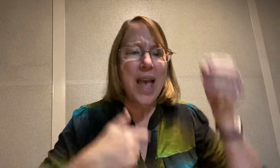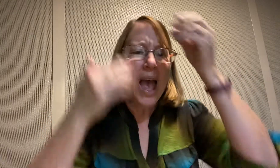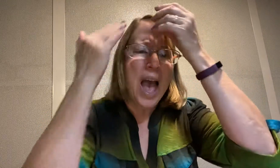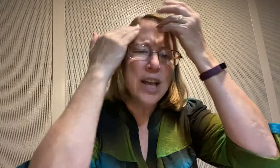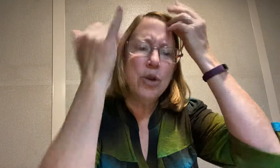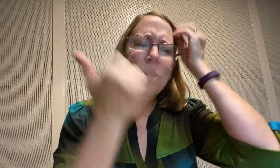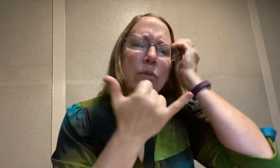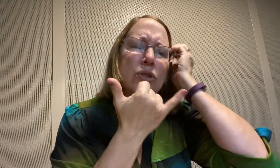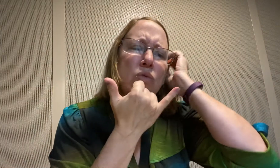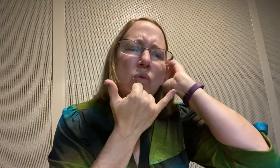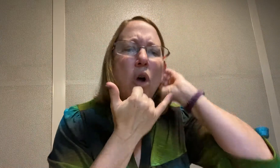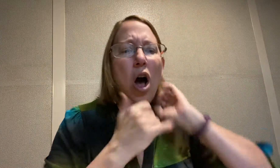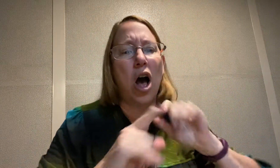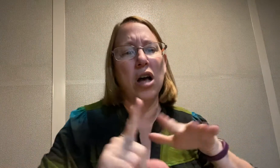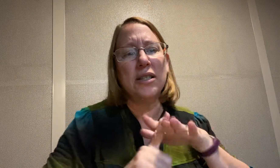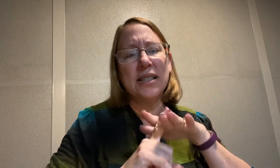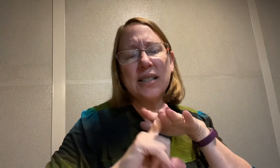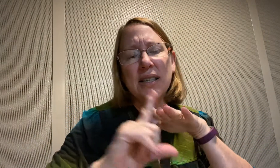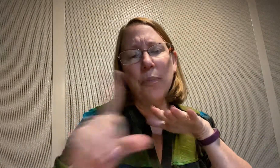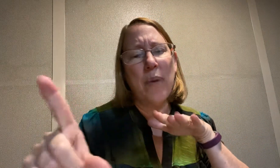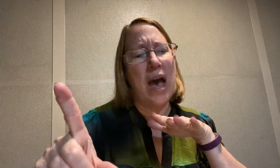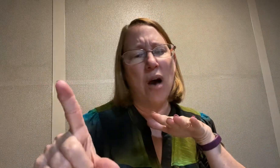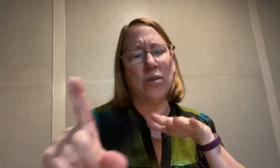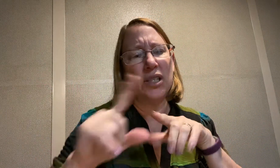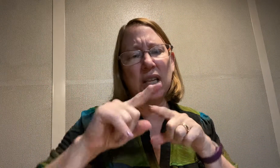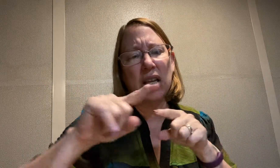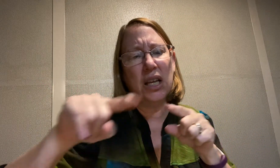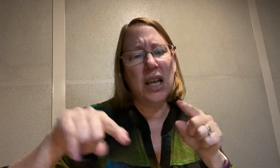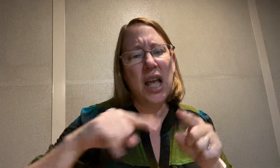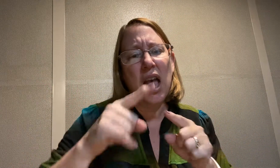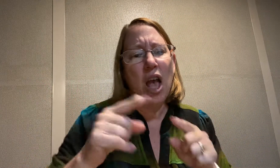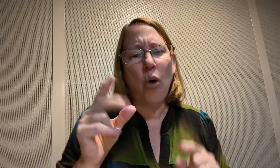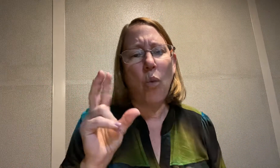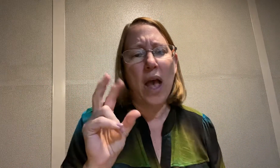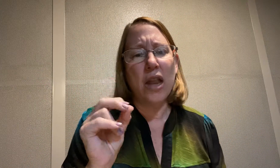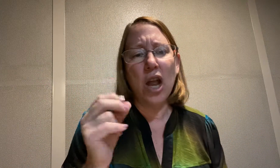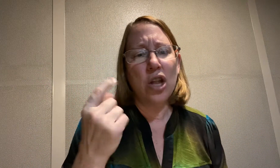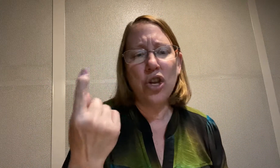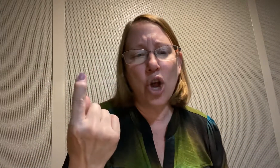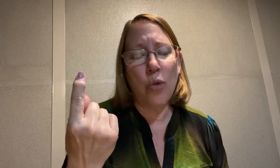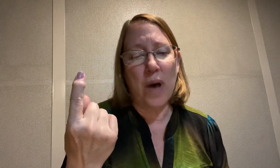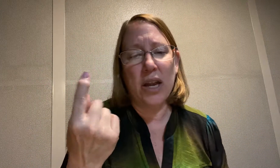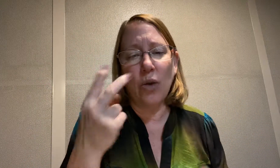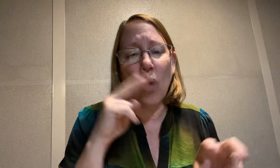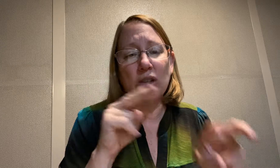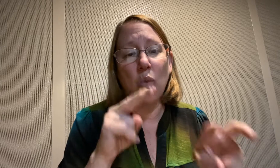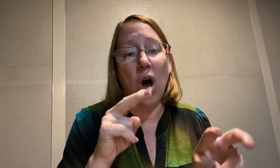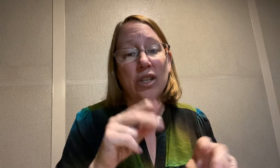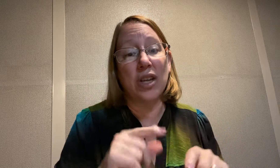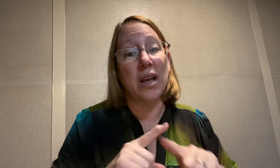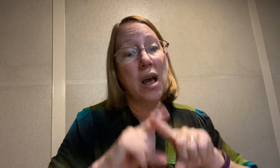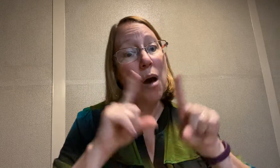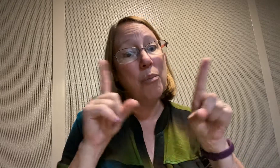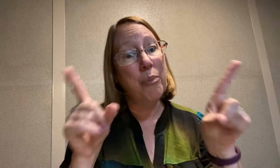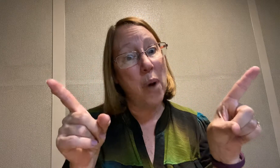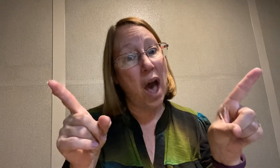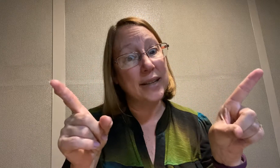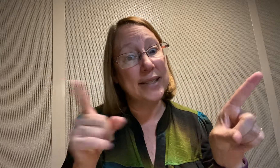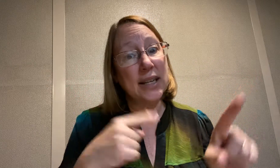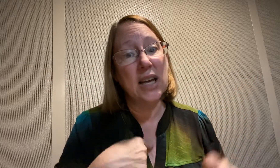I knew it was wrong to slip out when nobody was watching, but I